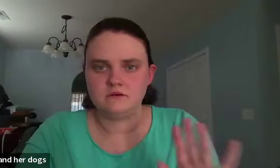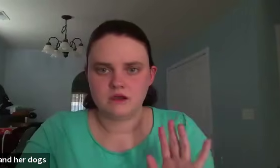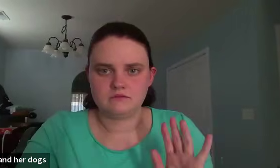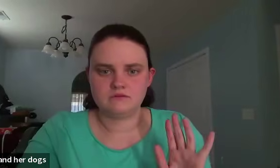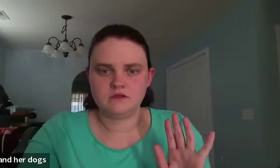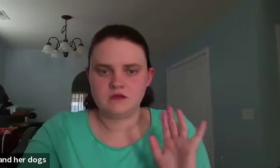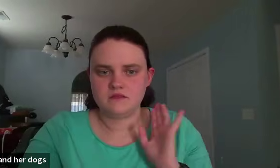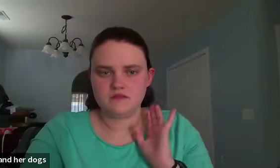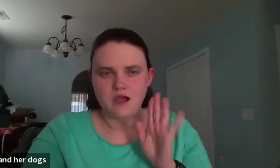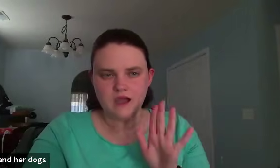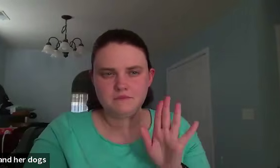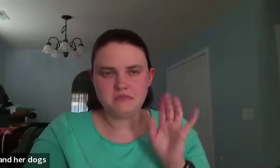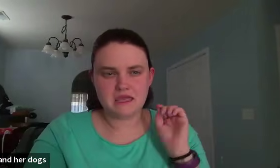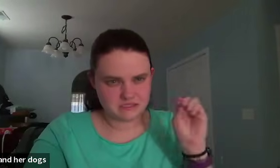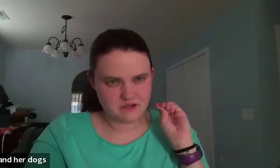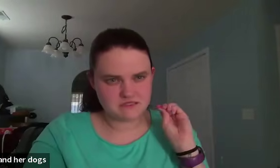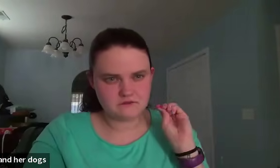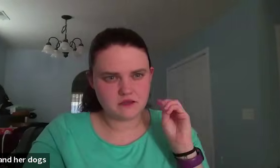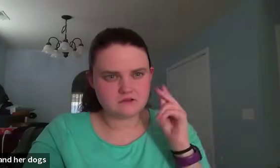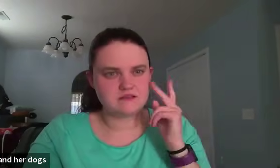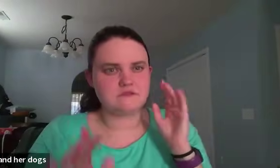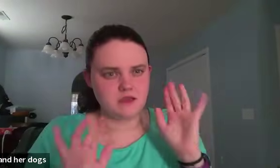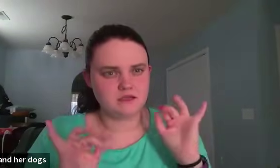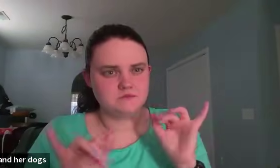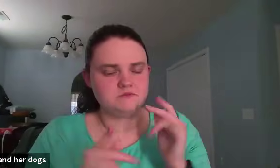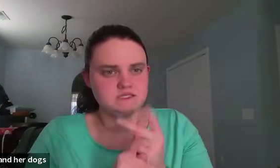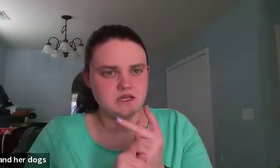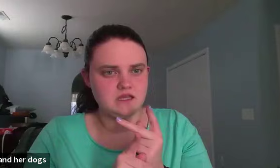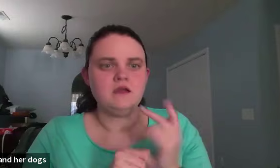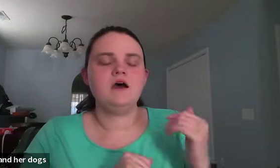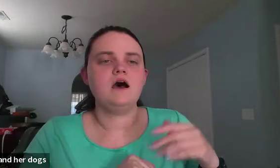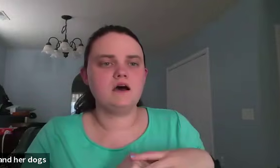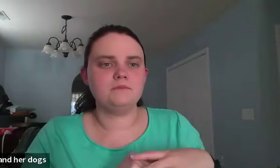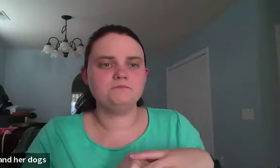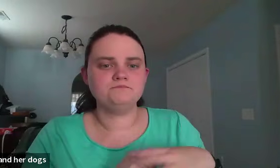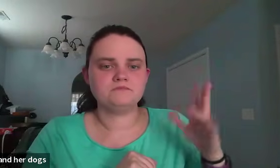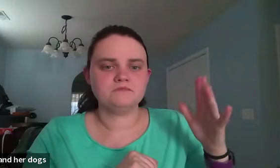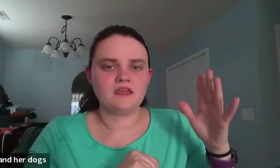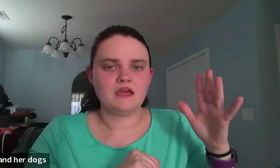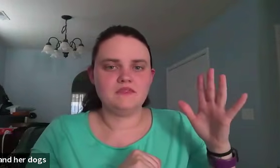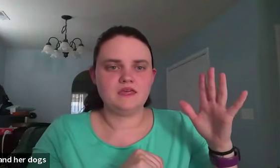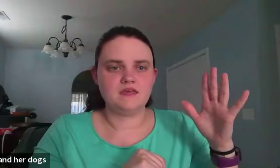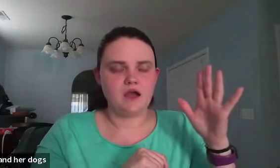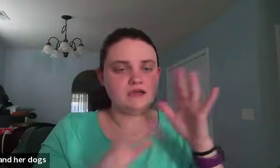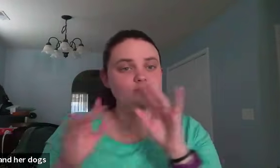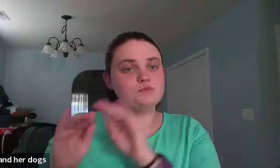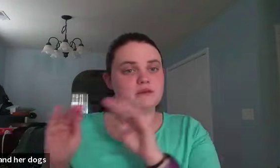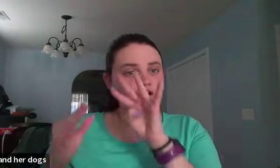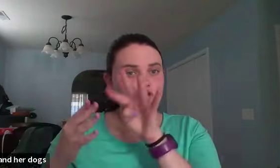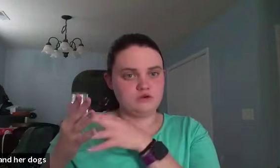Okay. I pinned myself. I'll see if that keeps me staying. Um, and then I still put it back on grid